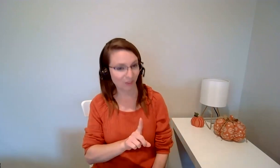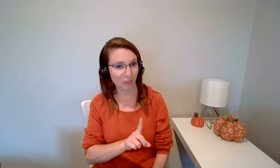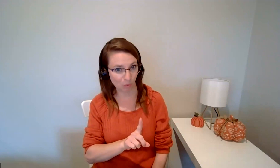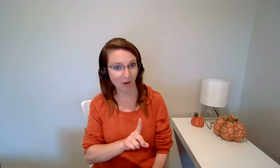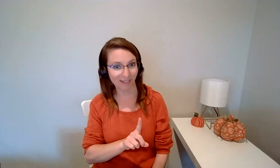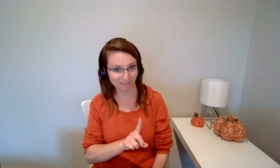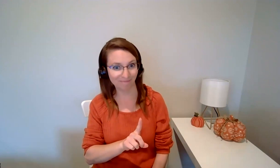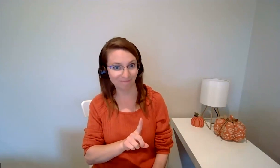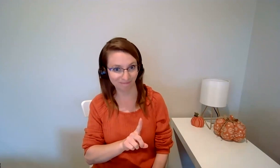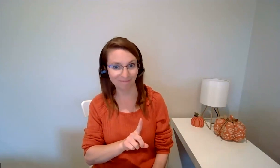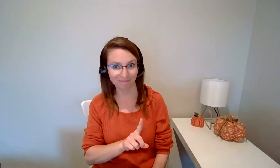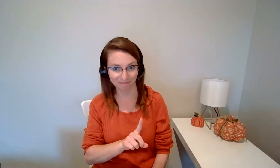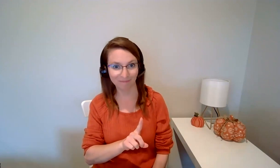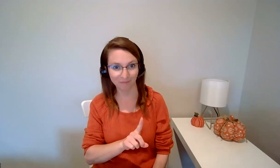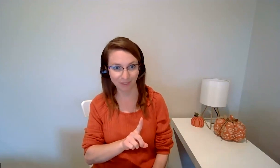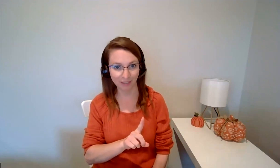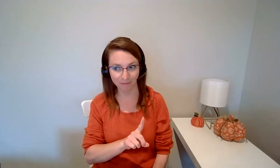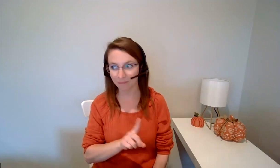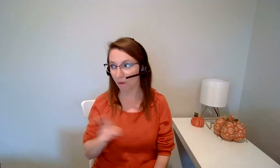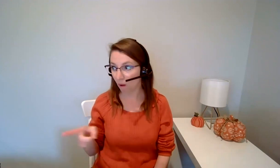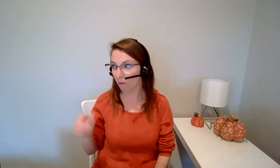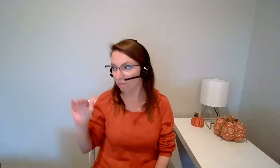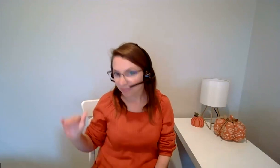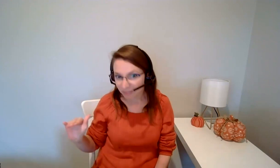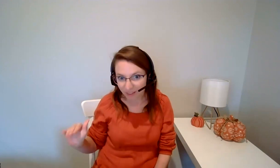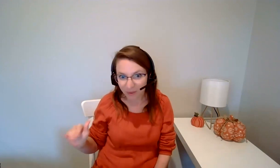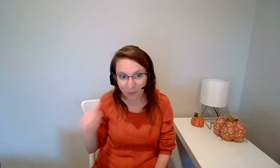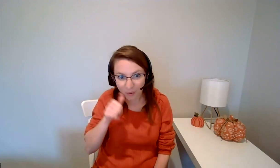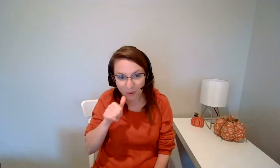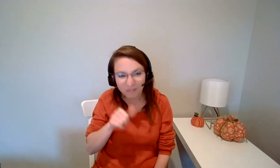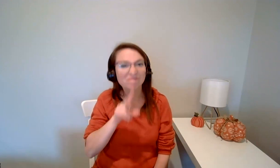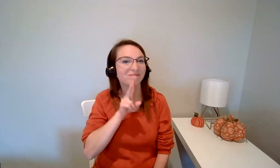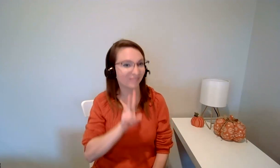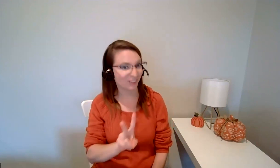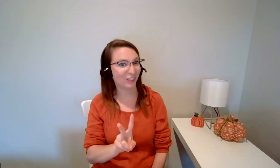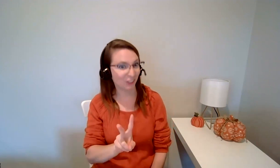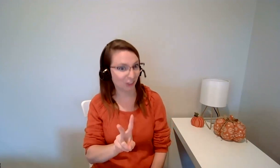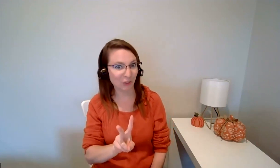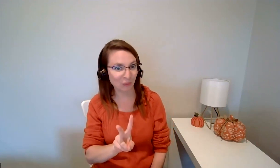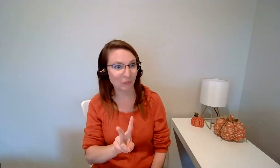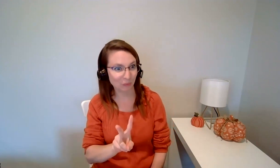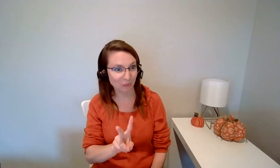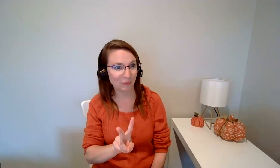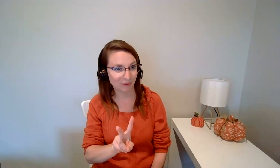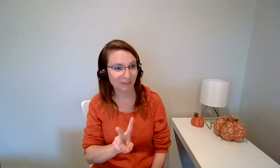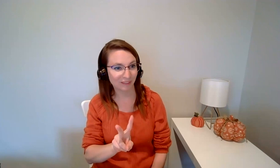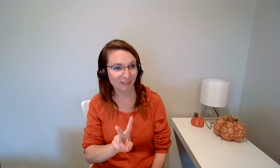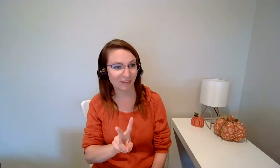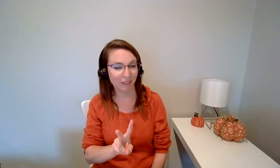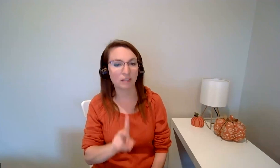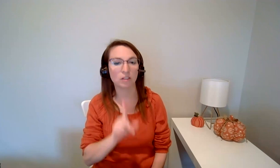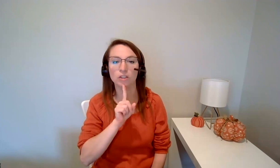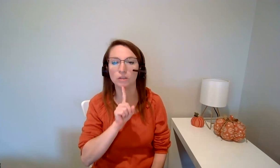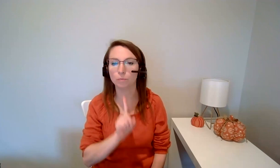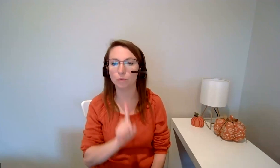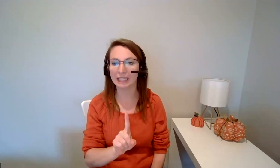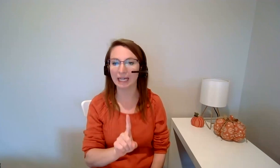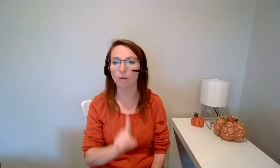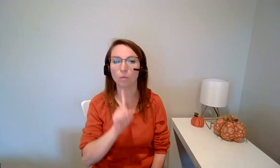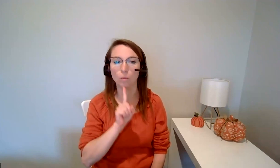is 1. Okay, that little girl, she's 2. Okay, so you're just bringing out